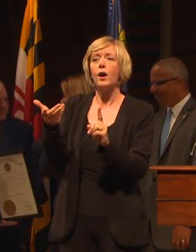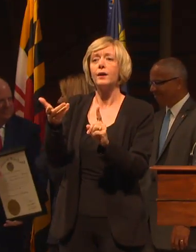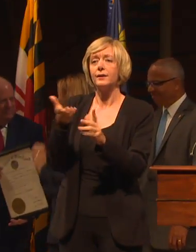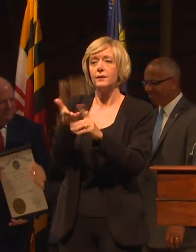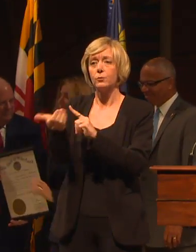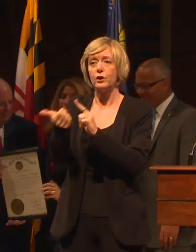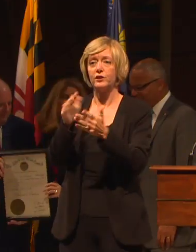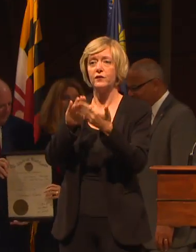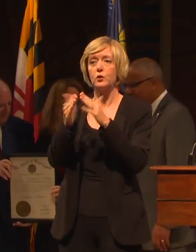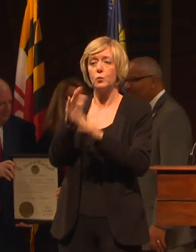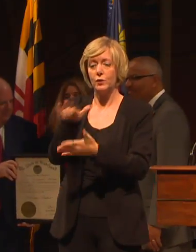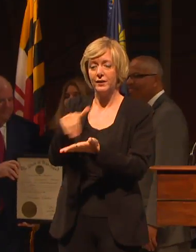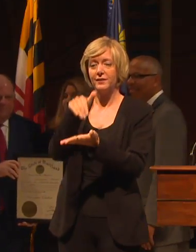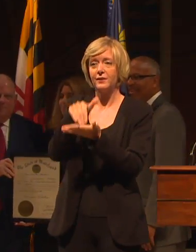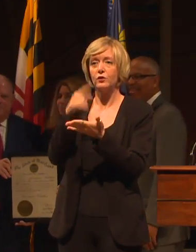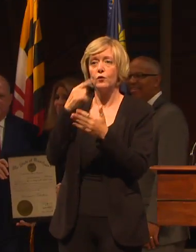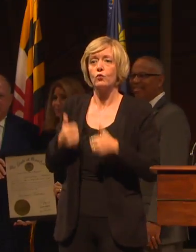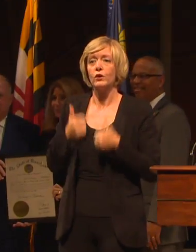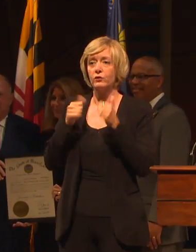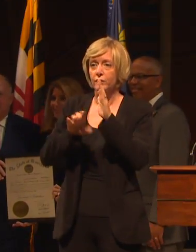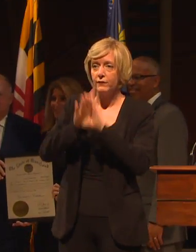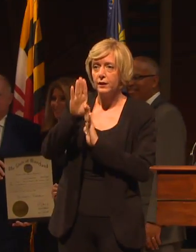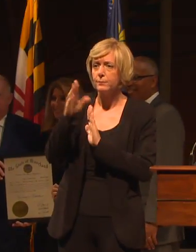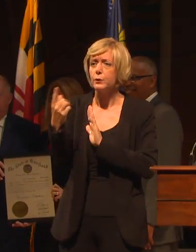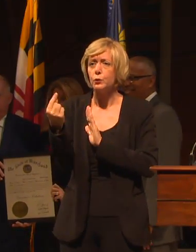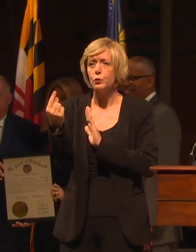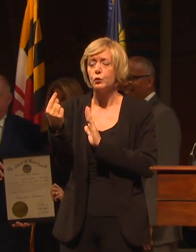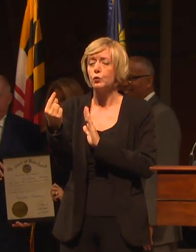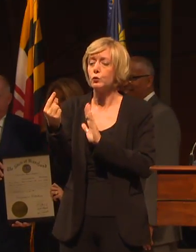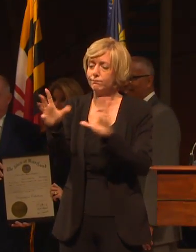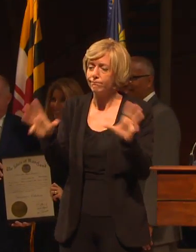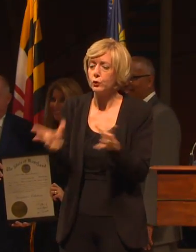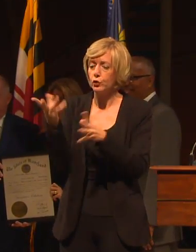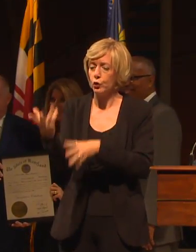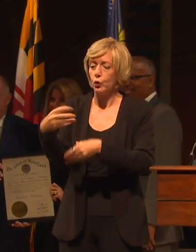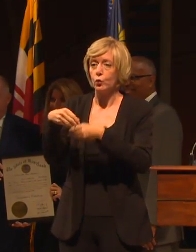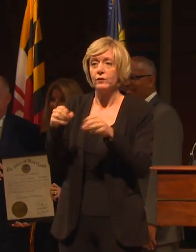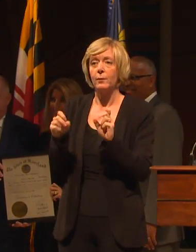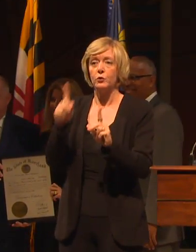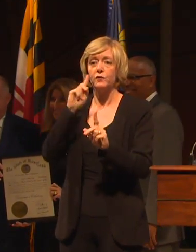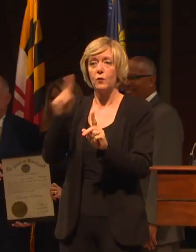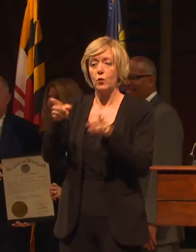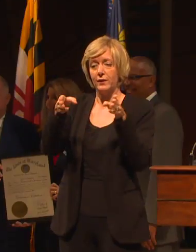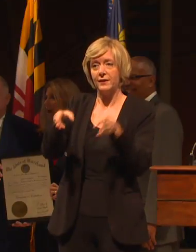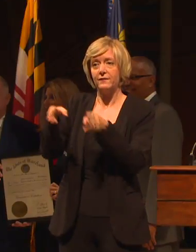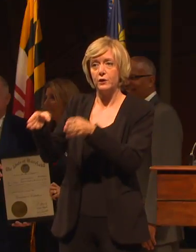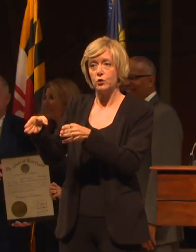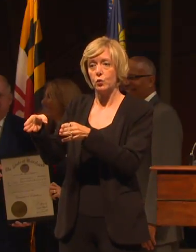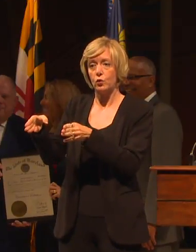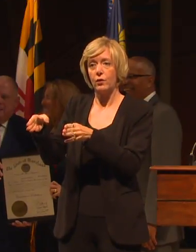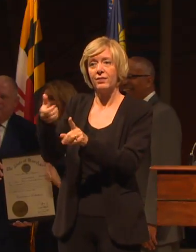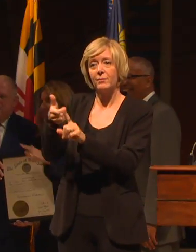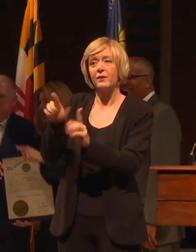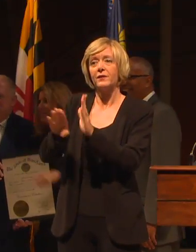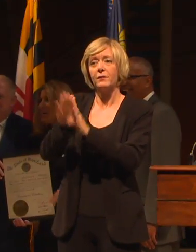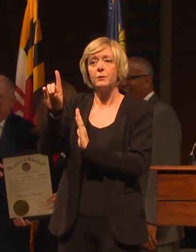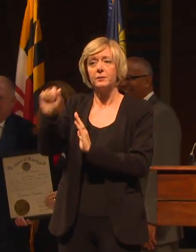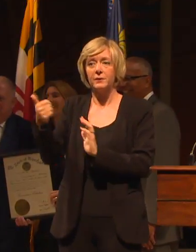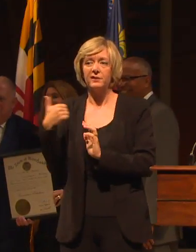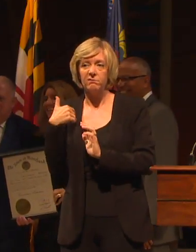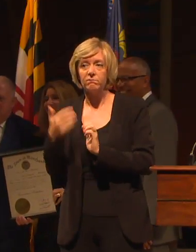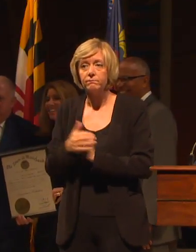community-centered residential development that fosters inclusive opportunities for individuals with developmental